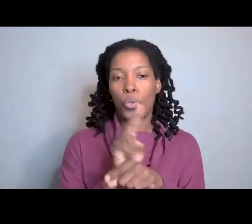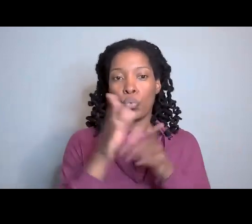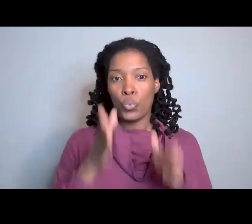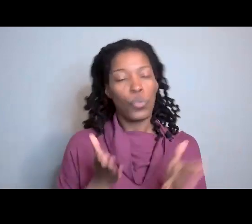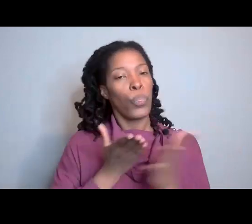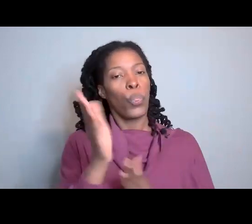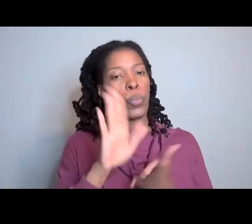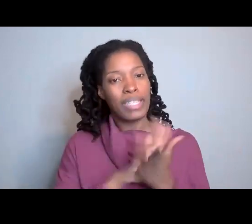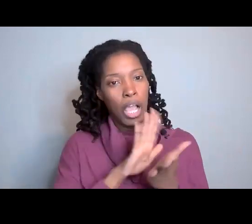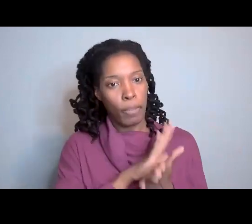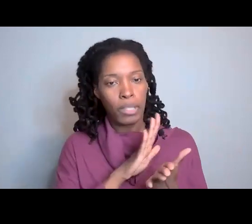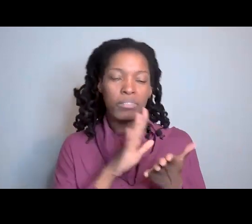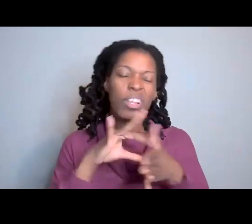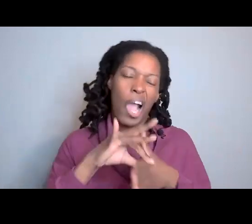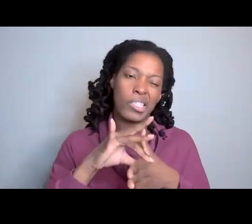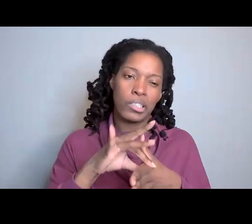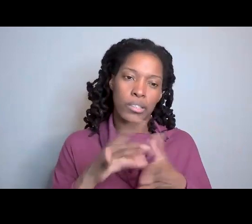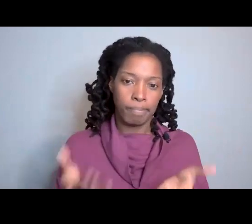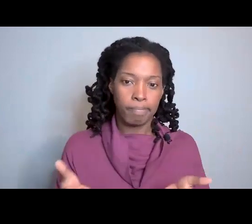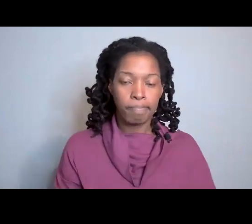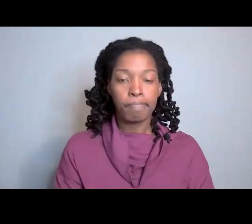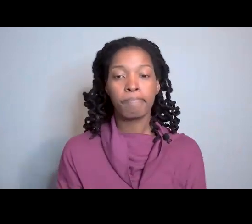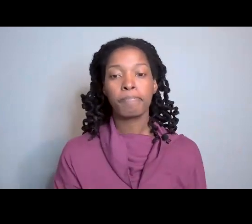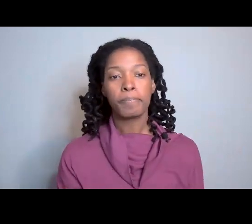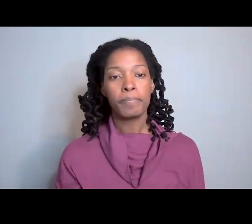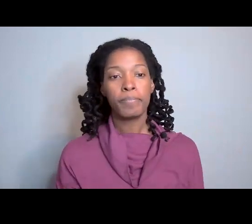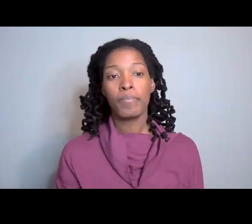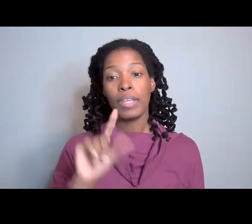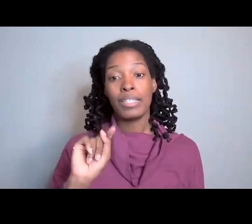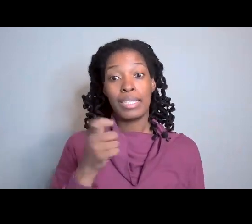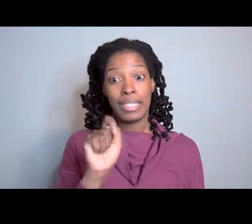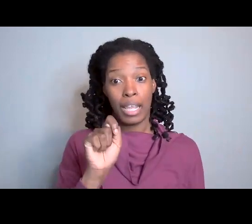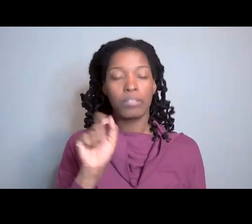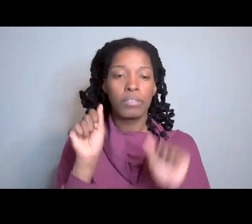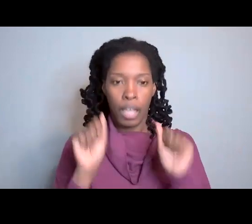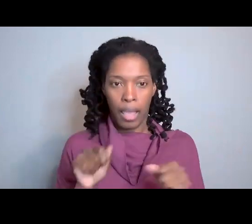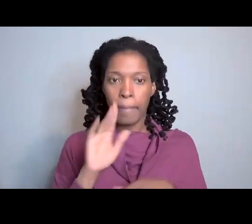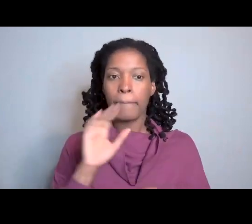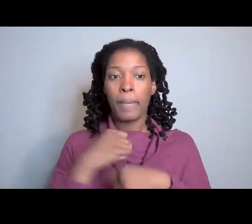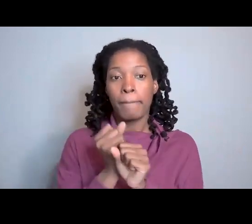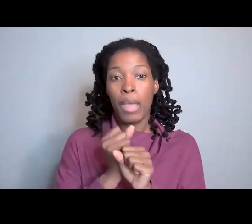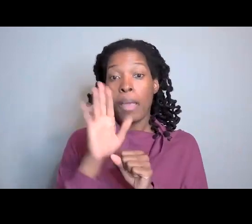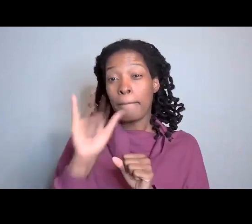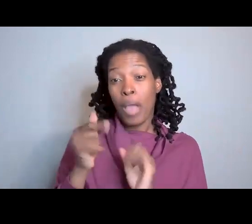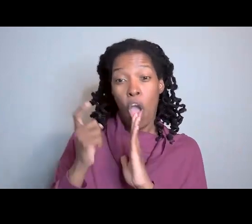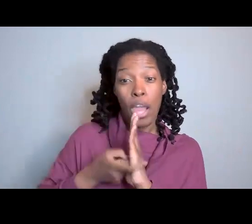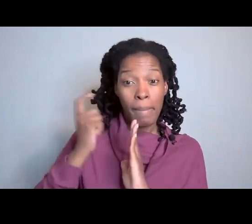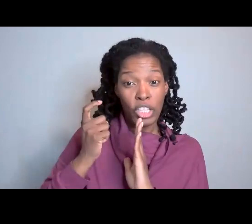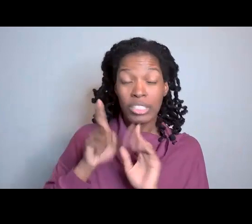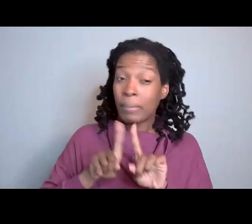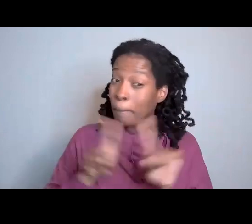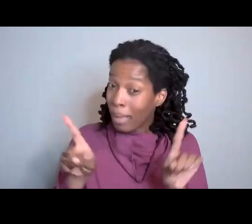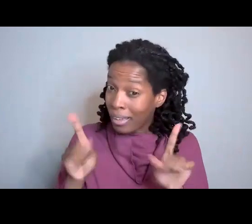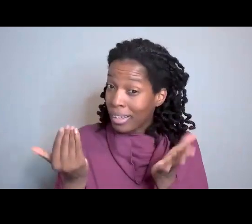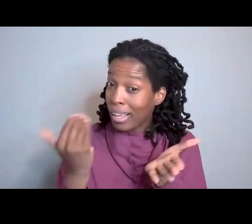document, through its content. Tags can be created by automation again. It